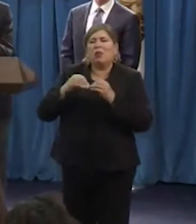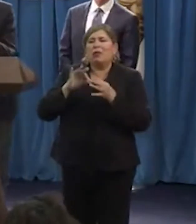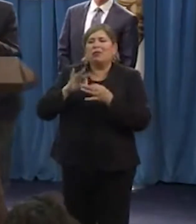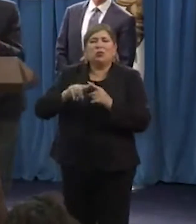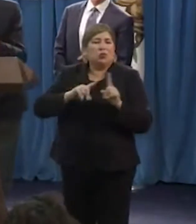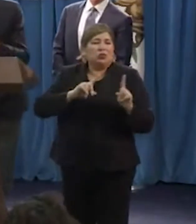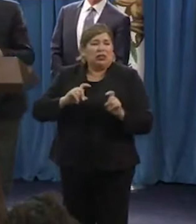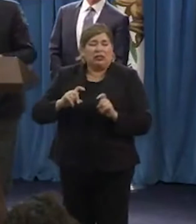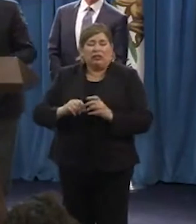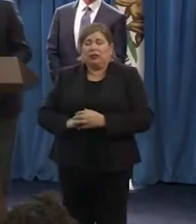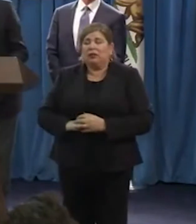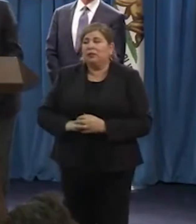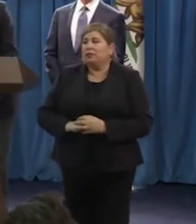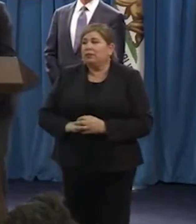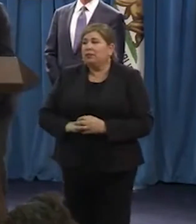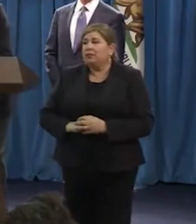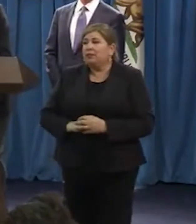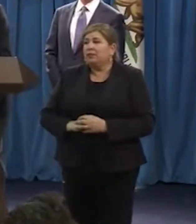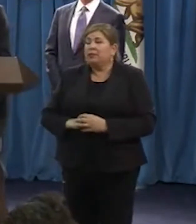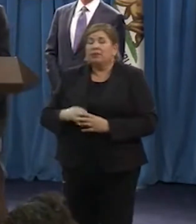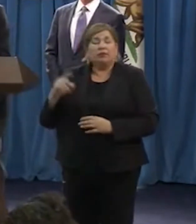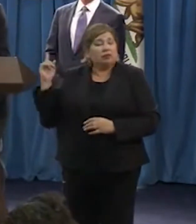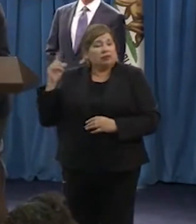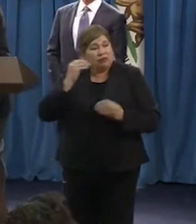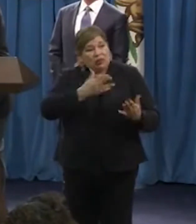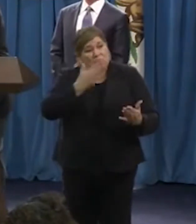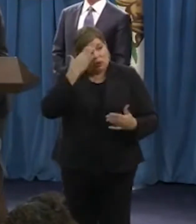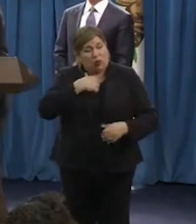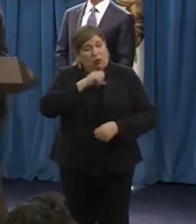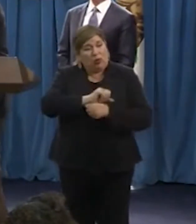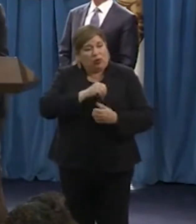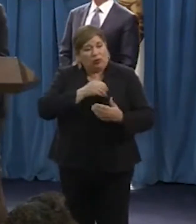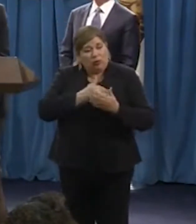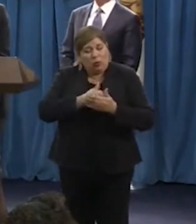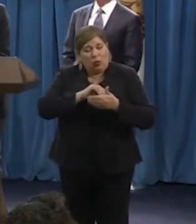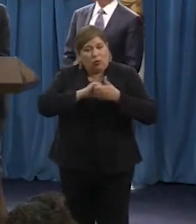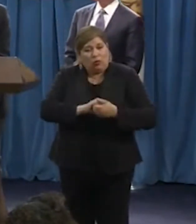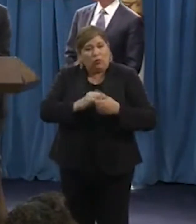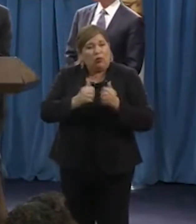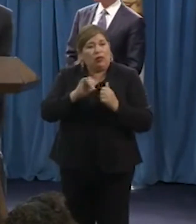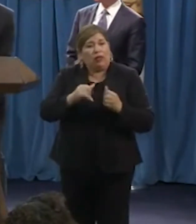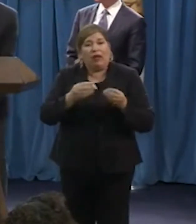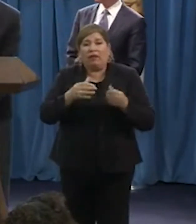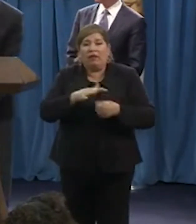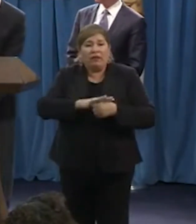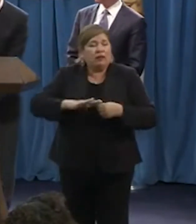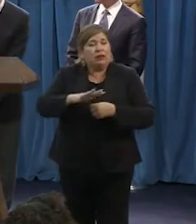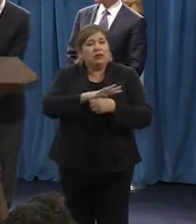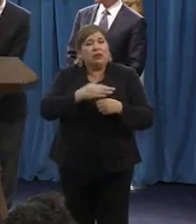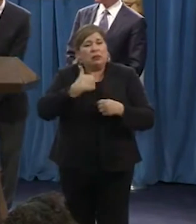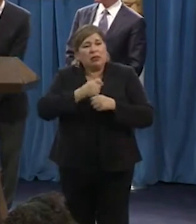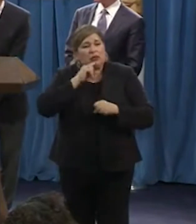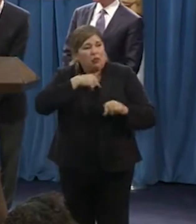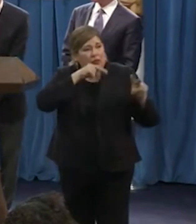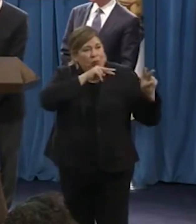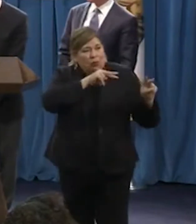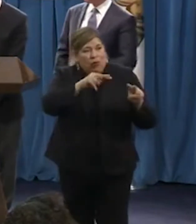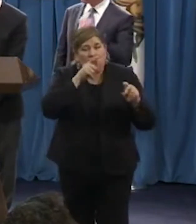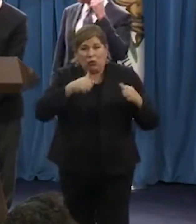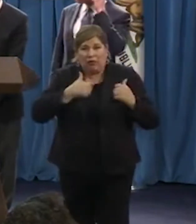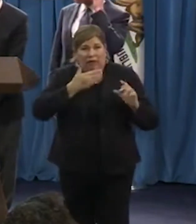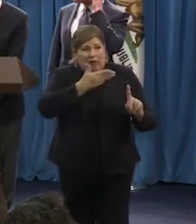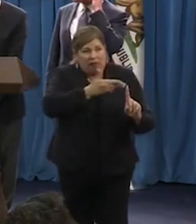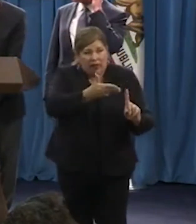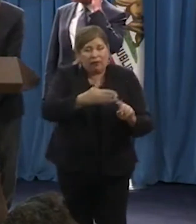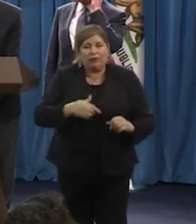So we're working closely with the facility, first and foremost, to make sure that we have eyes on all the residents, making sure that the staff